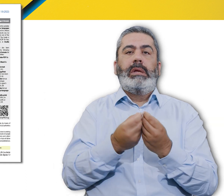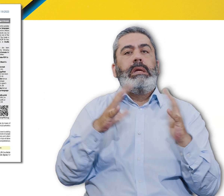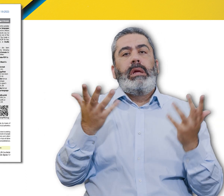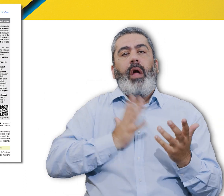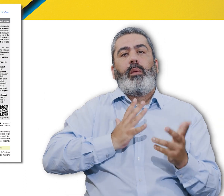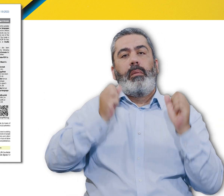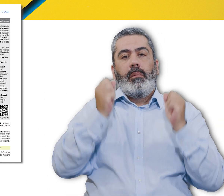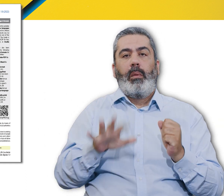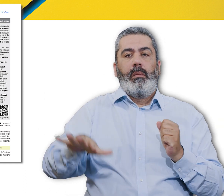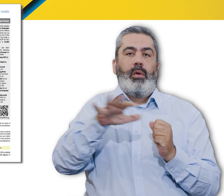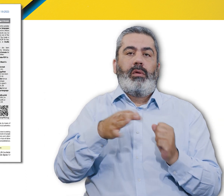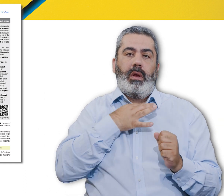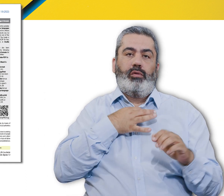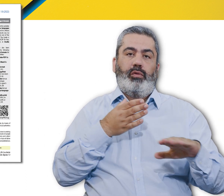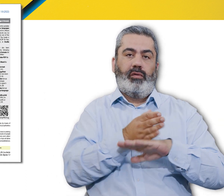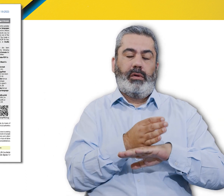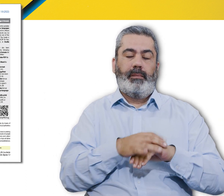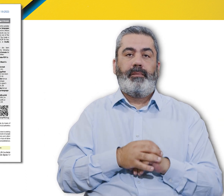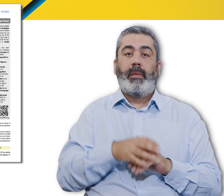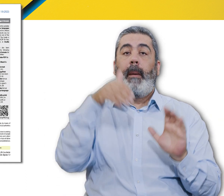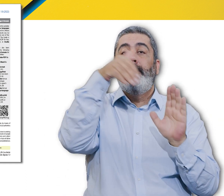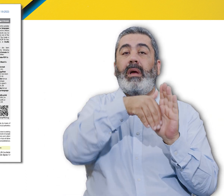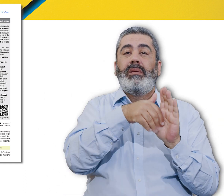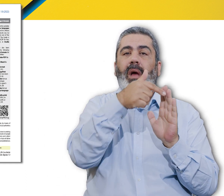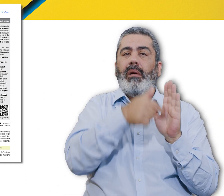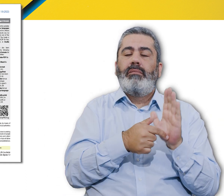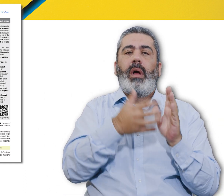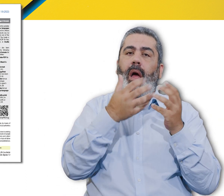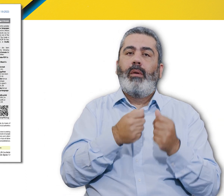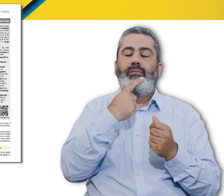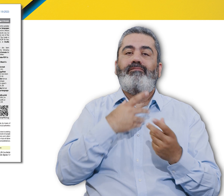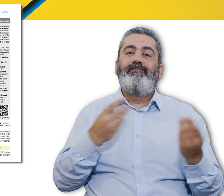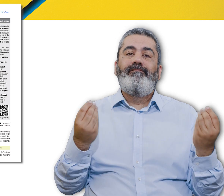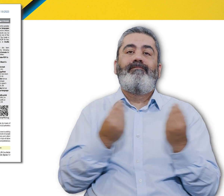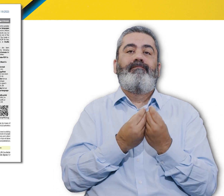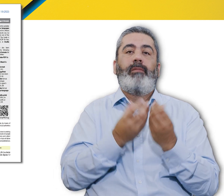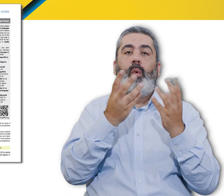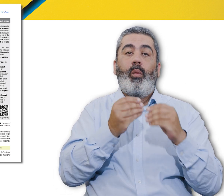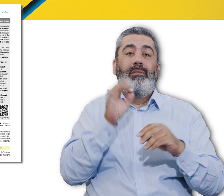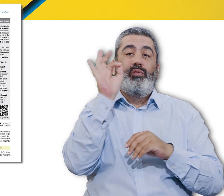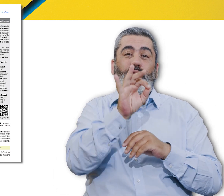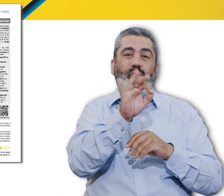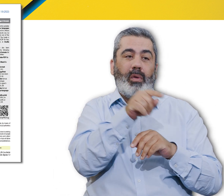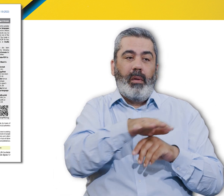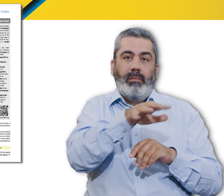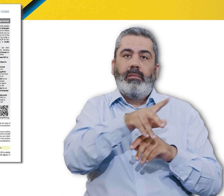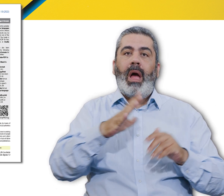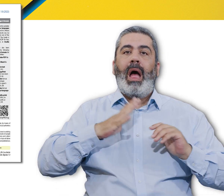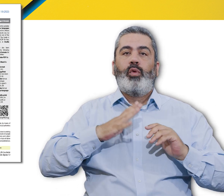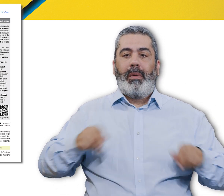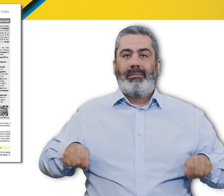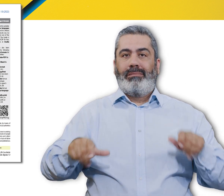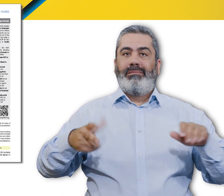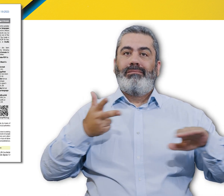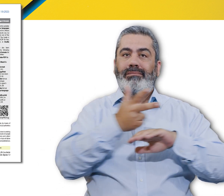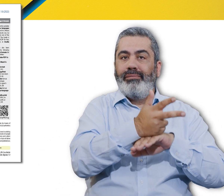on the suitability of a number of proposed destinations for different disability types and accessibility needs, including for people with physical